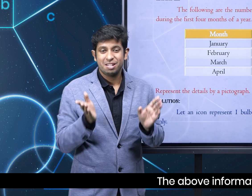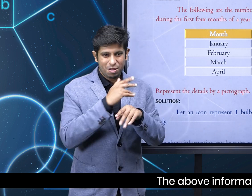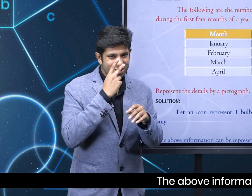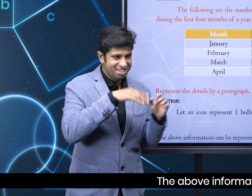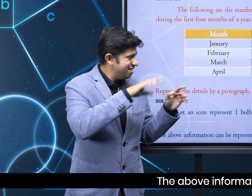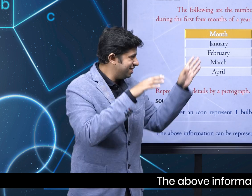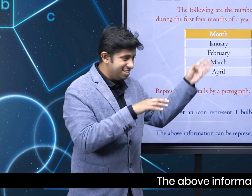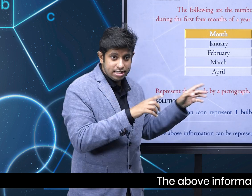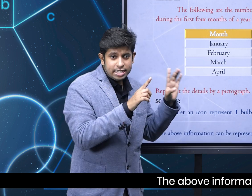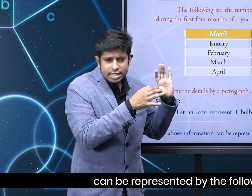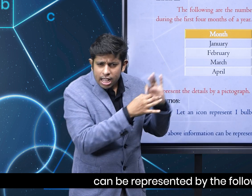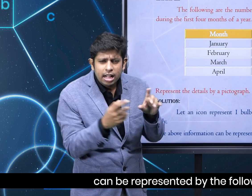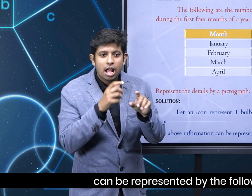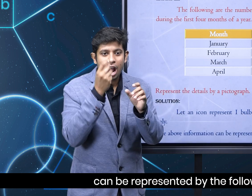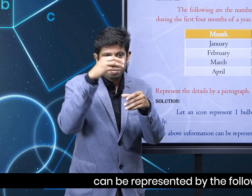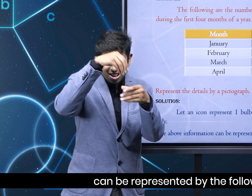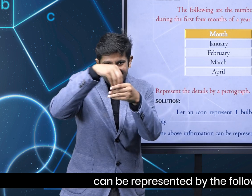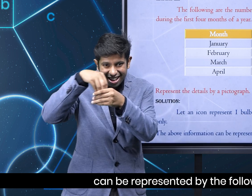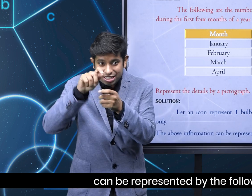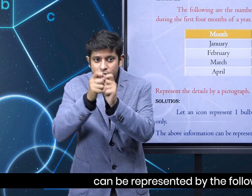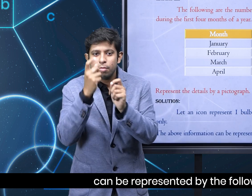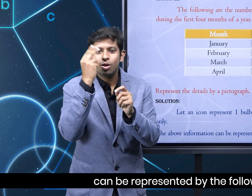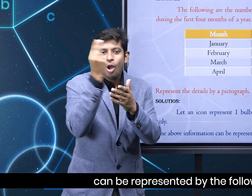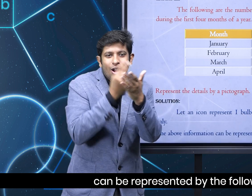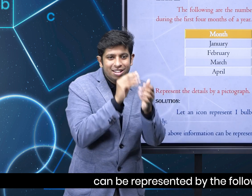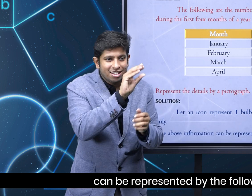The above information can be represented by the following pictograph.